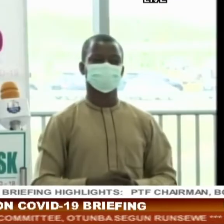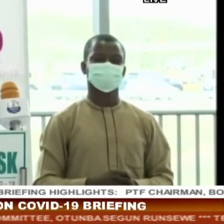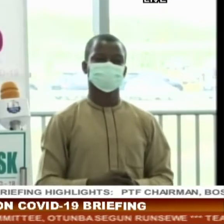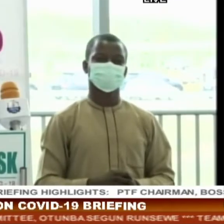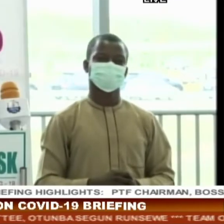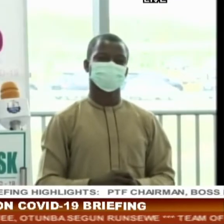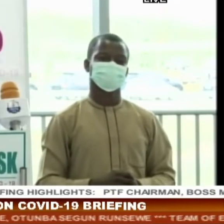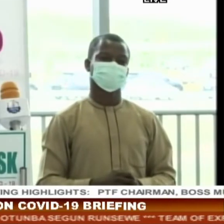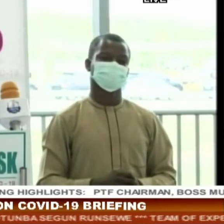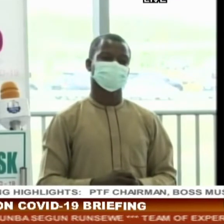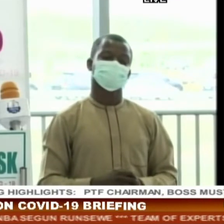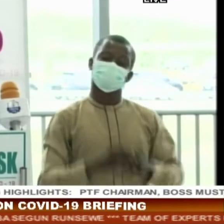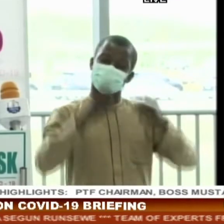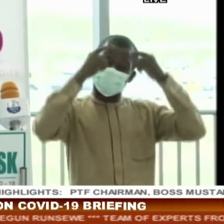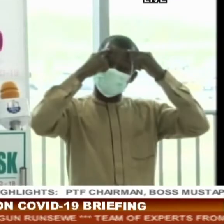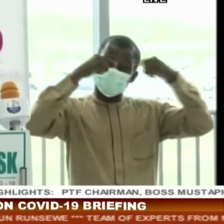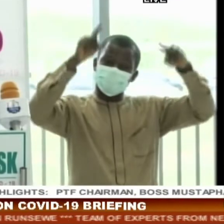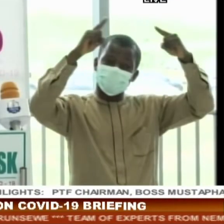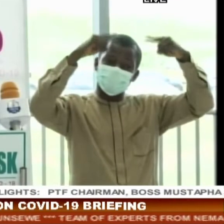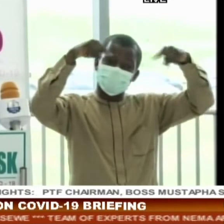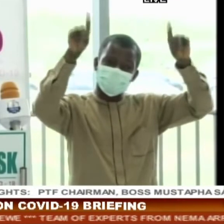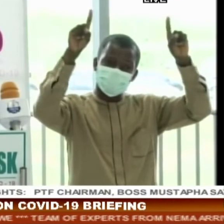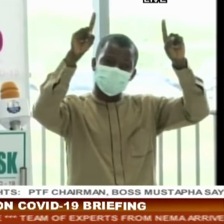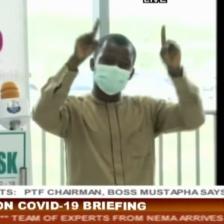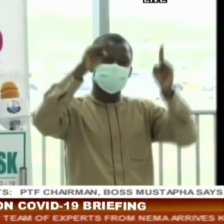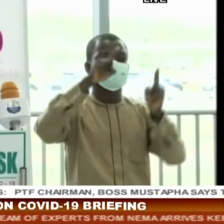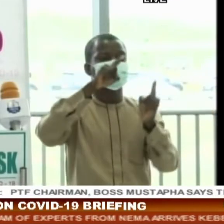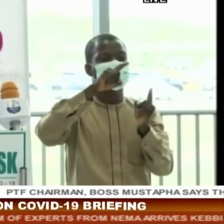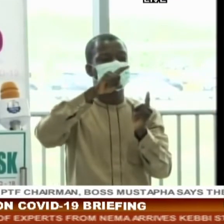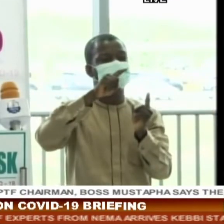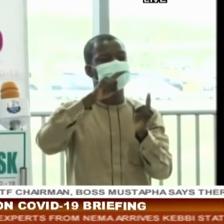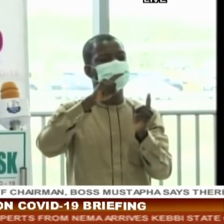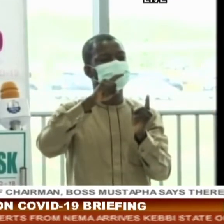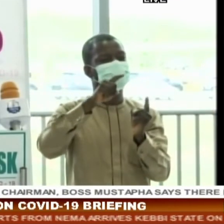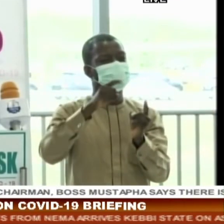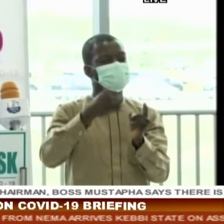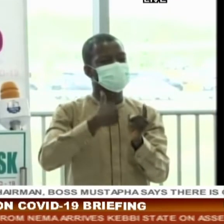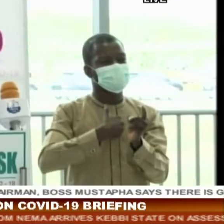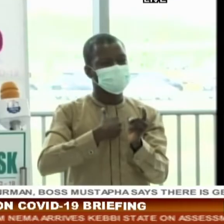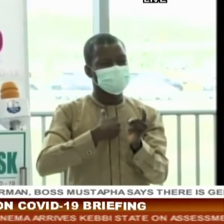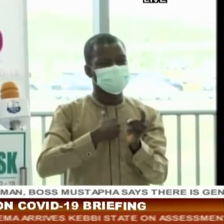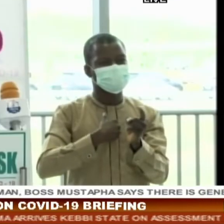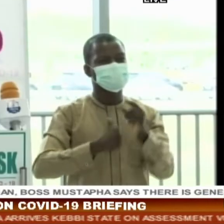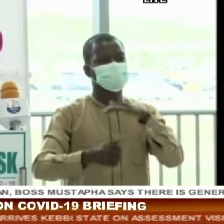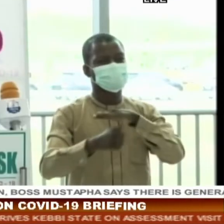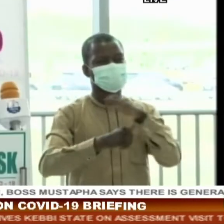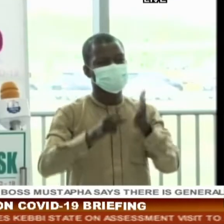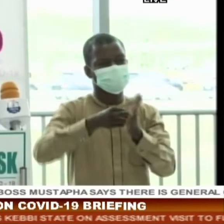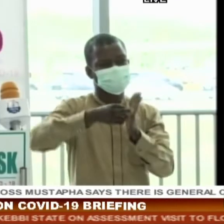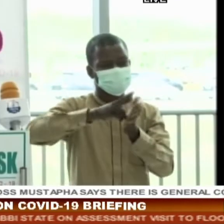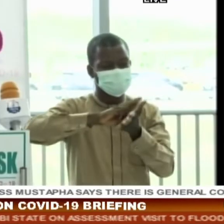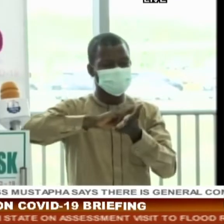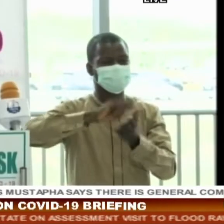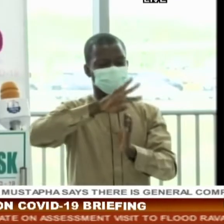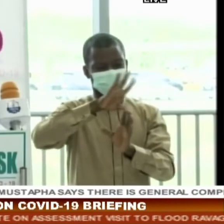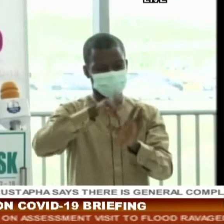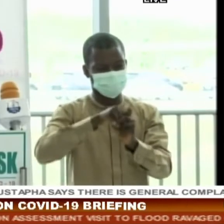The accomplishments recorded through the national response in the period under review include the